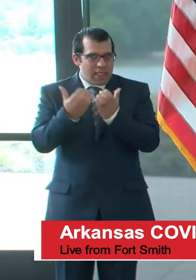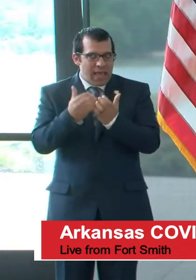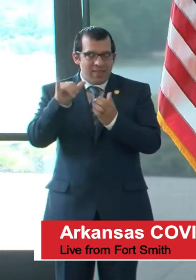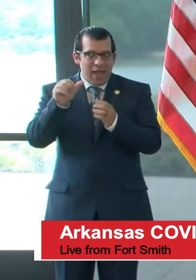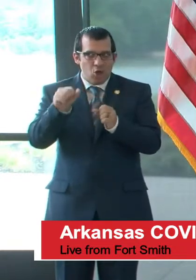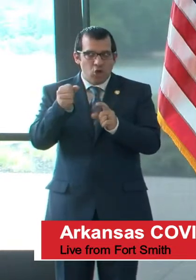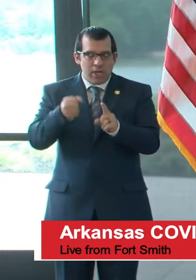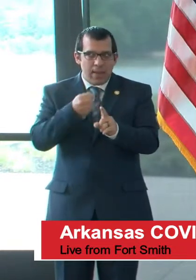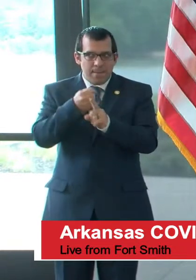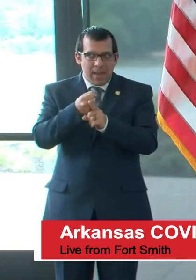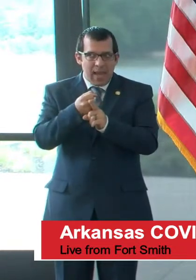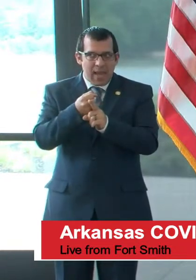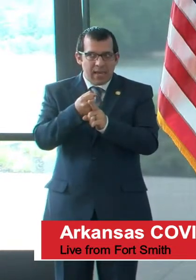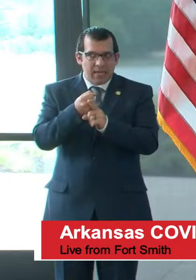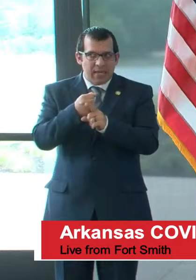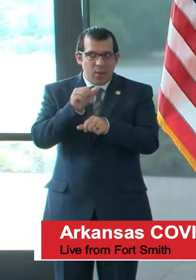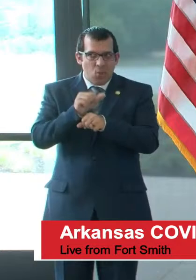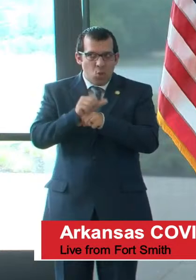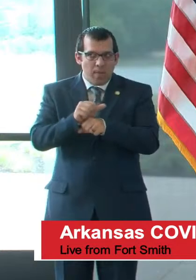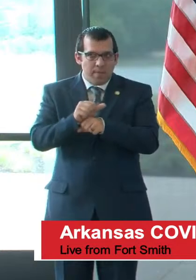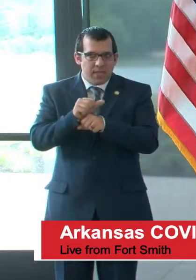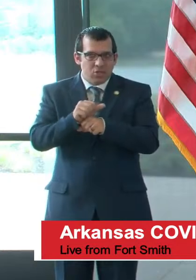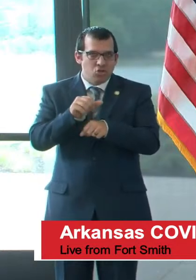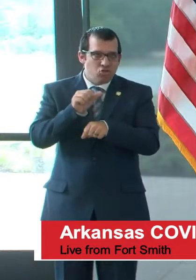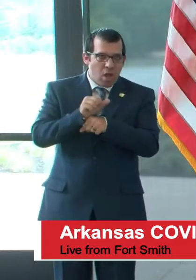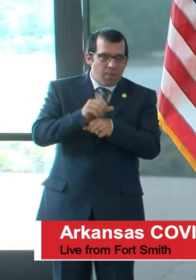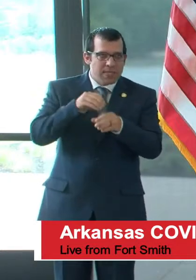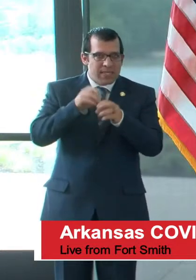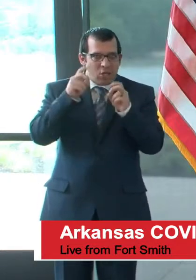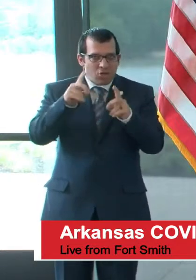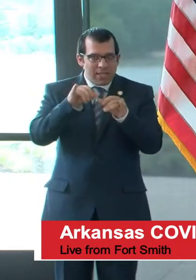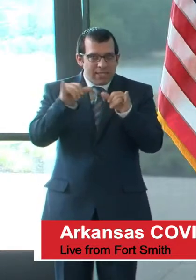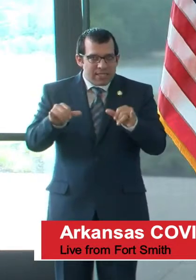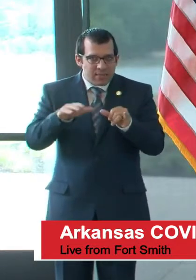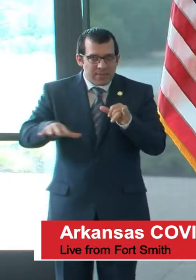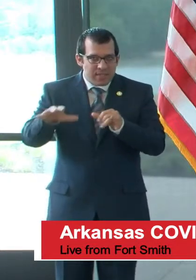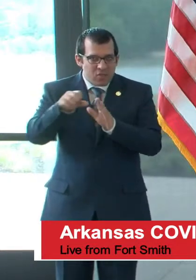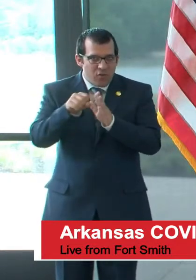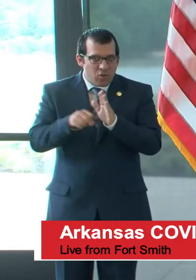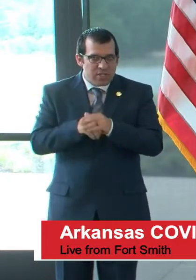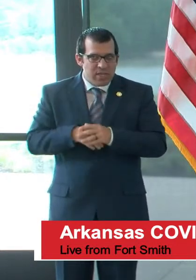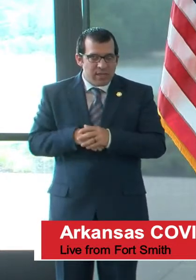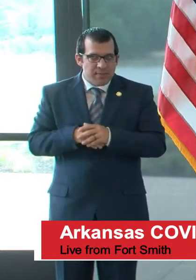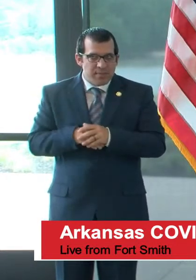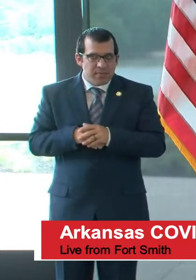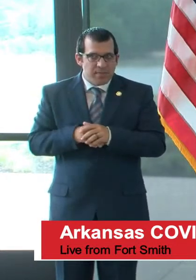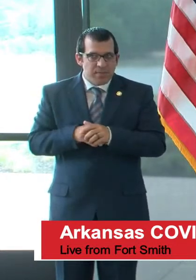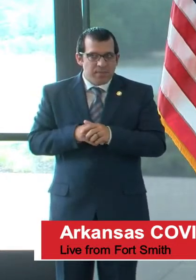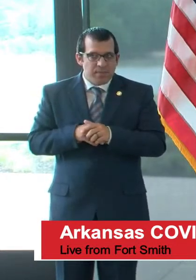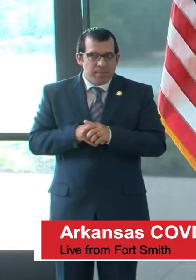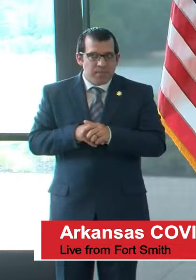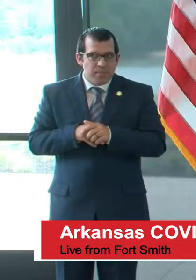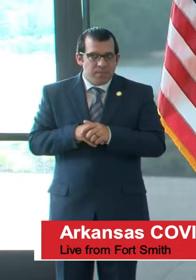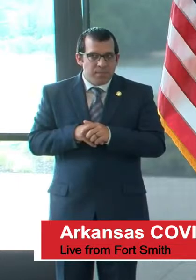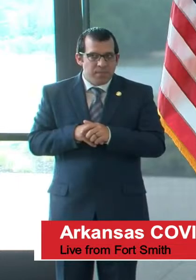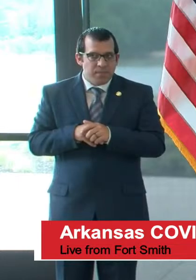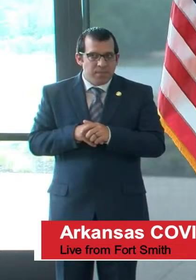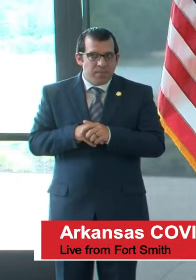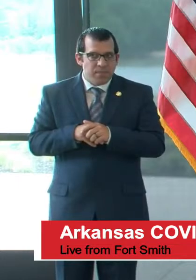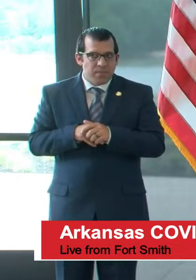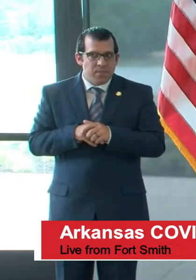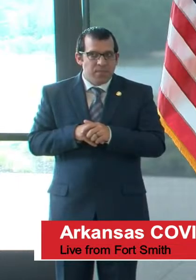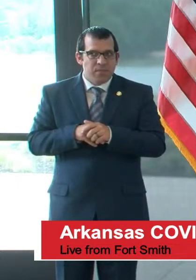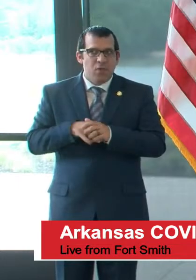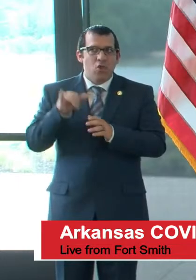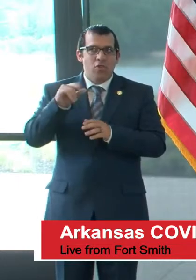could impact employment, jobs within our education system statewide? Has that been looked at yet?